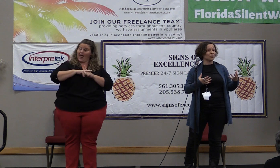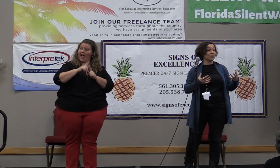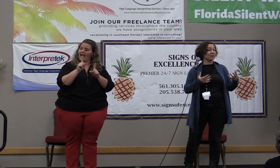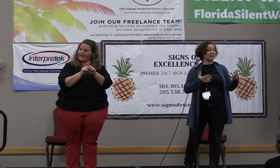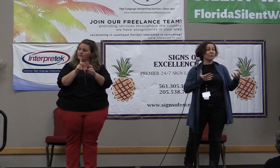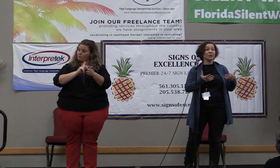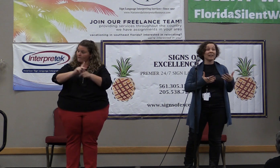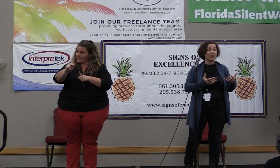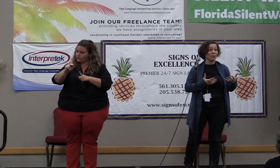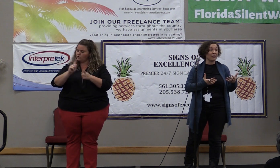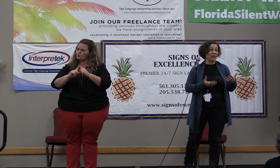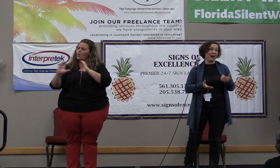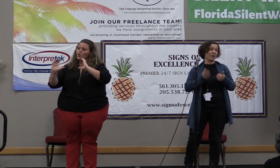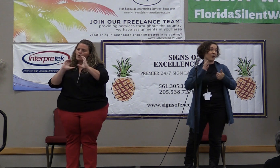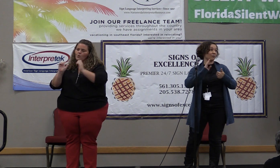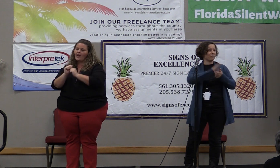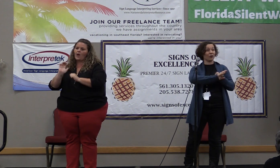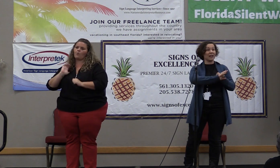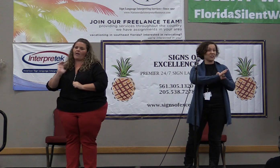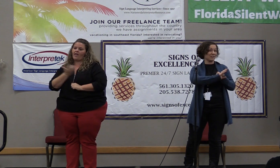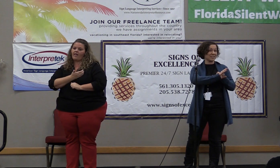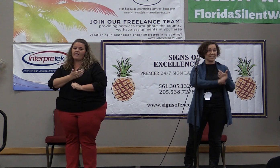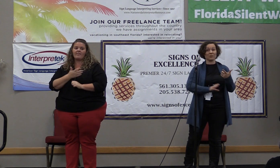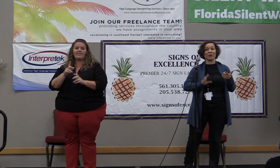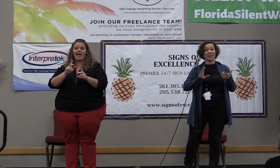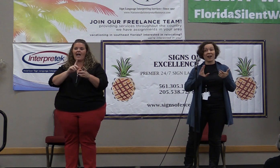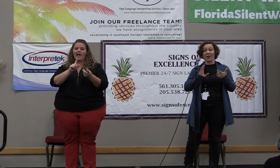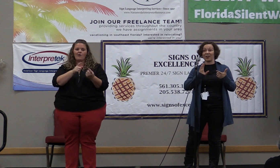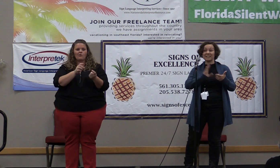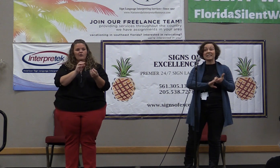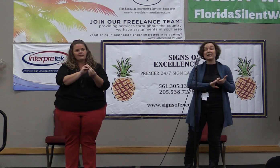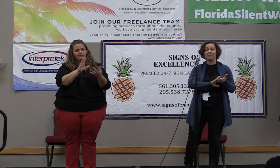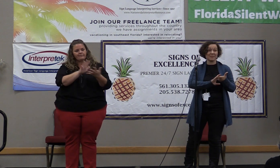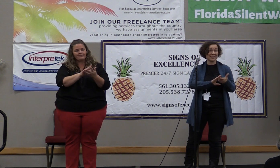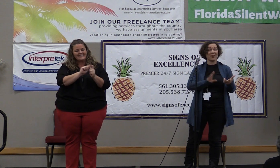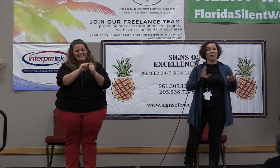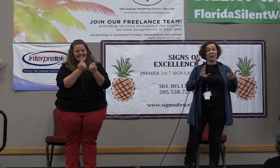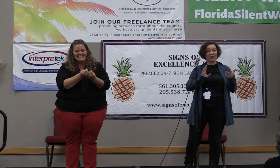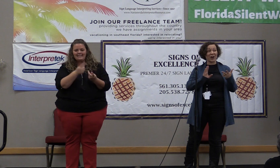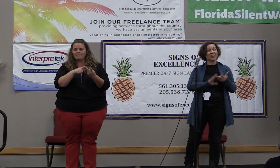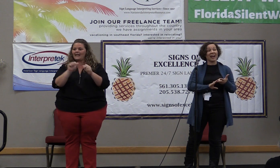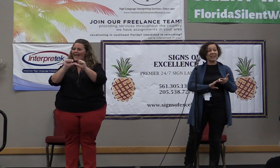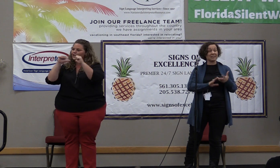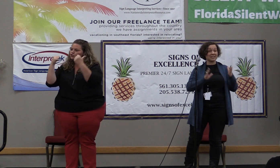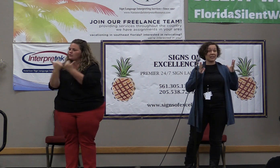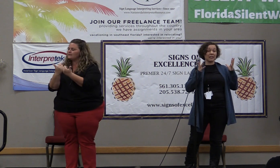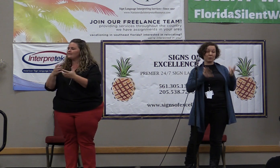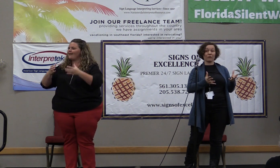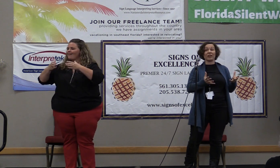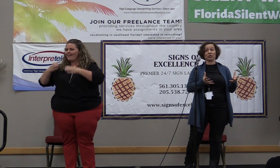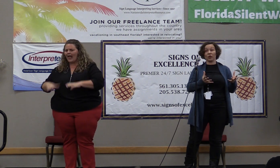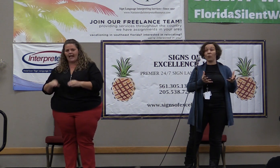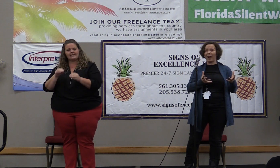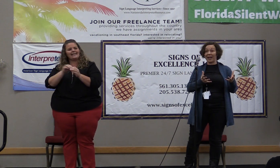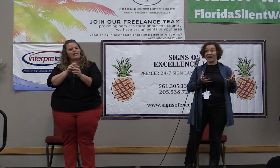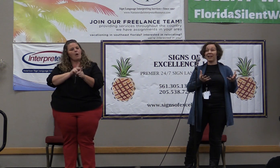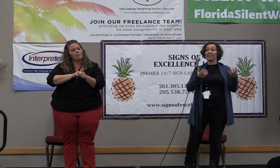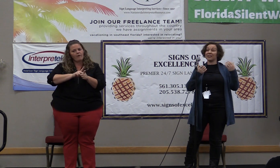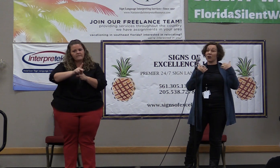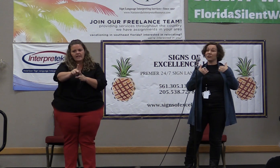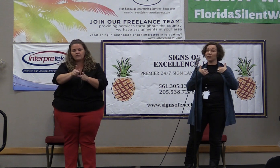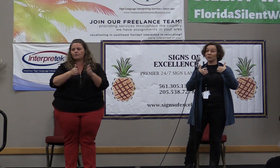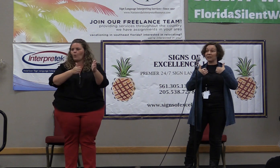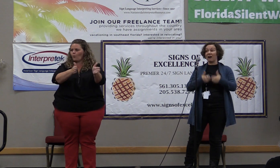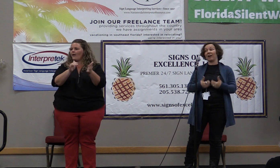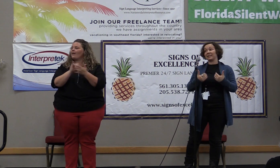able to communicate with our referral agencies, with our teams, with our clients in a professional way